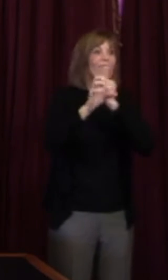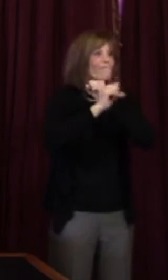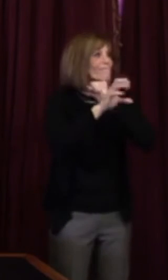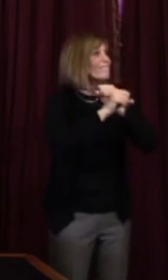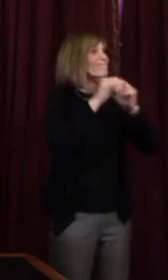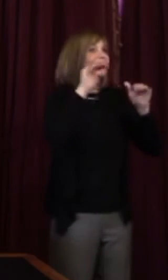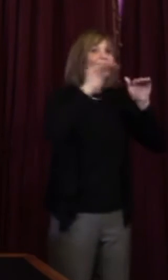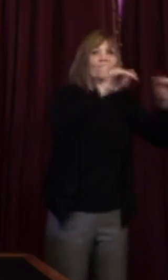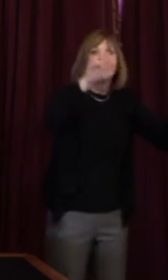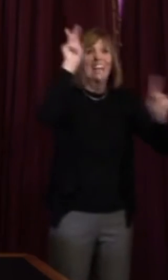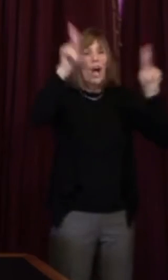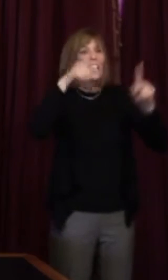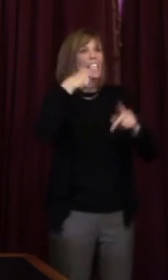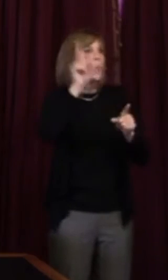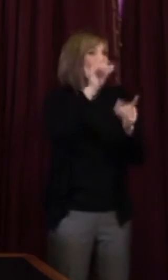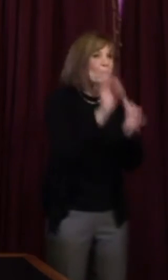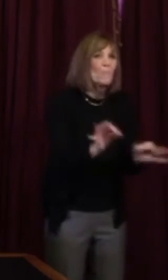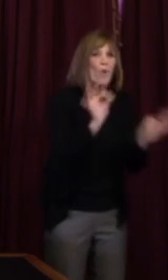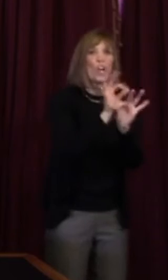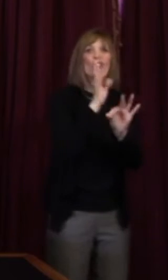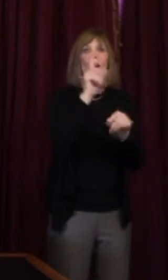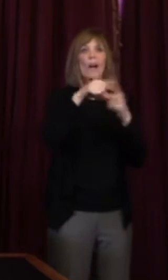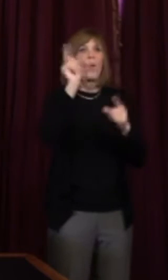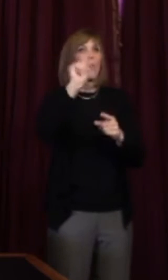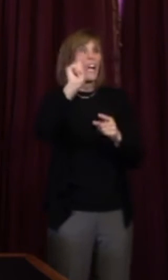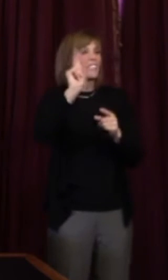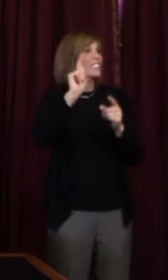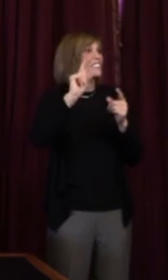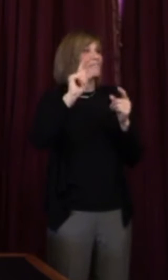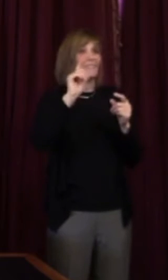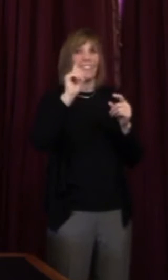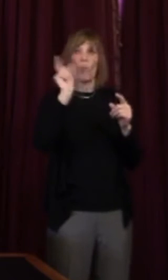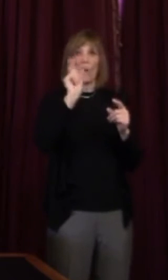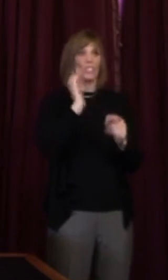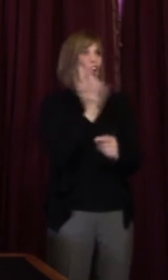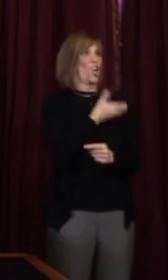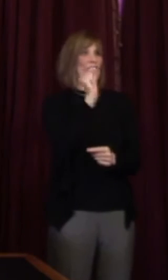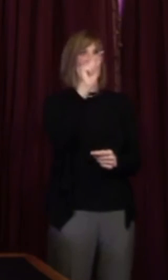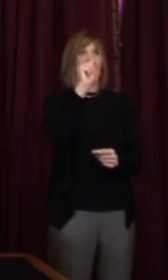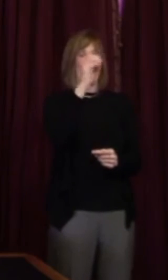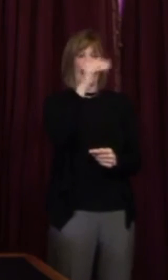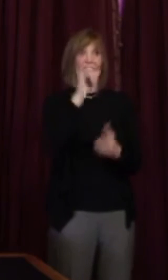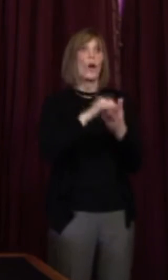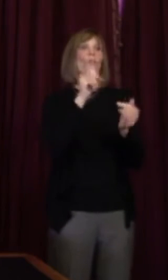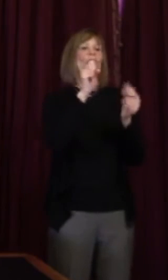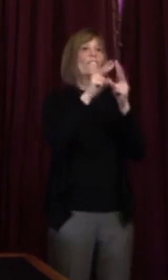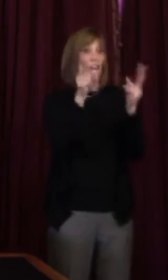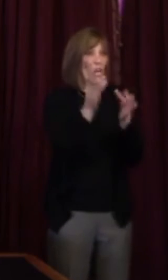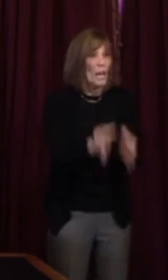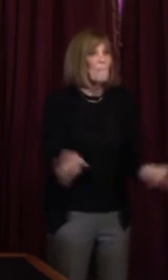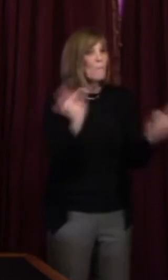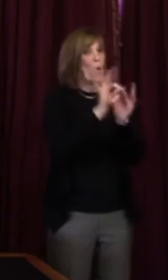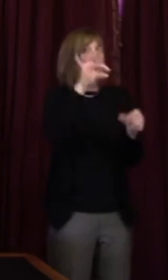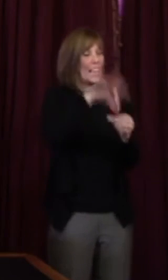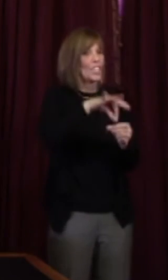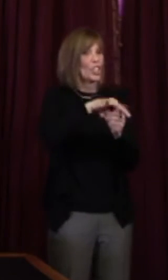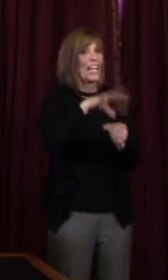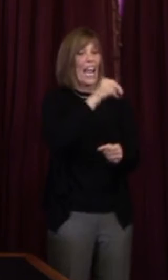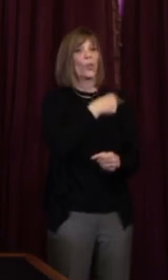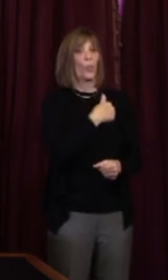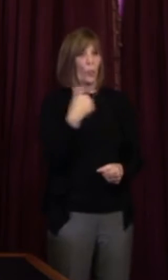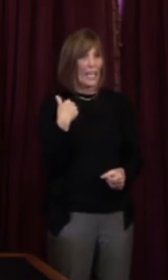to Iowans, talking about what's important, talking about what's at stake. You know, it was a critically important election. And, you know,